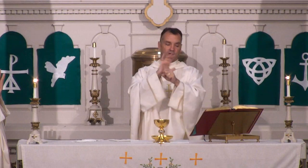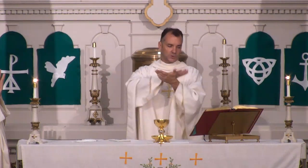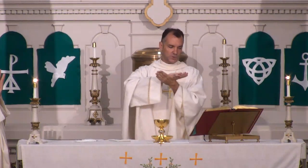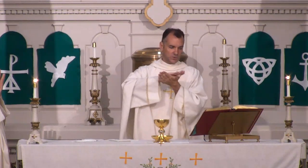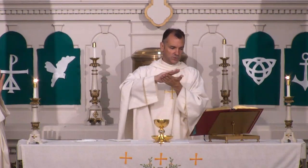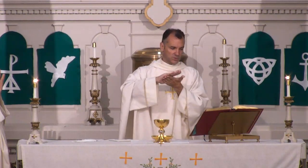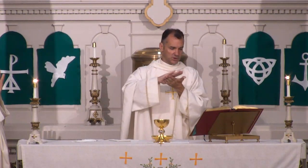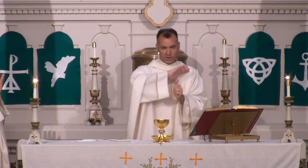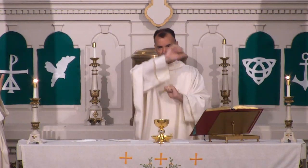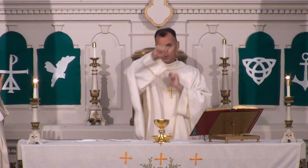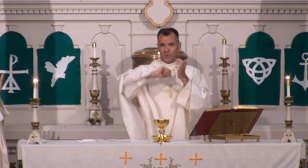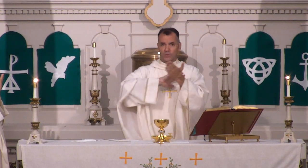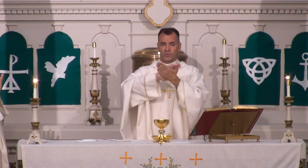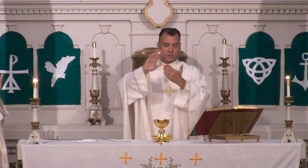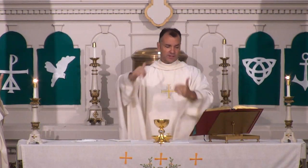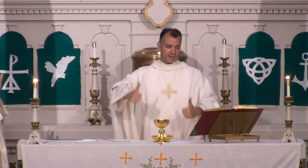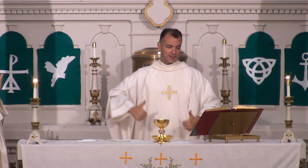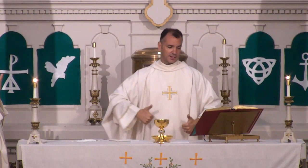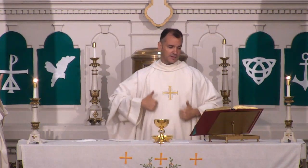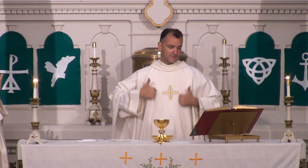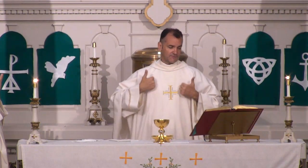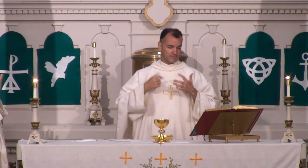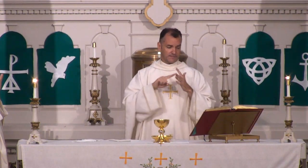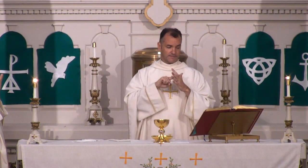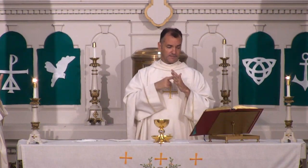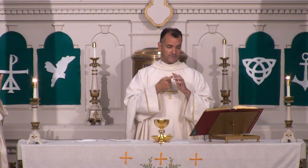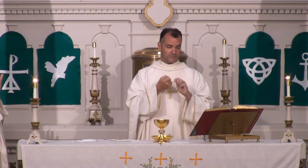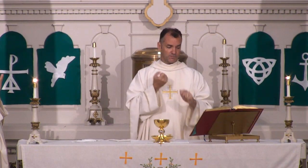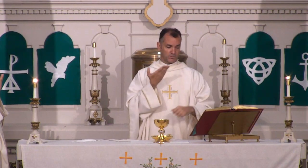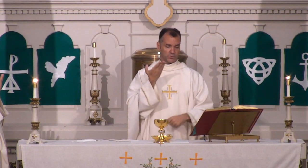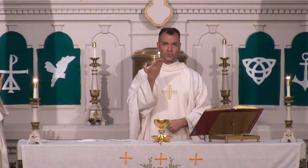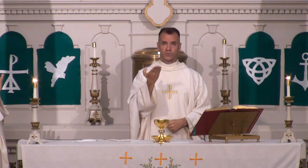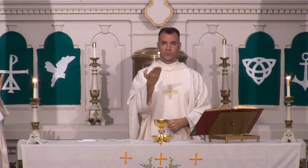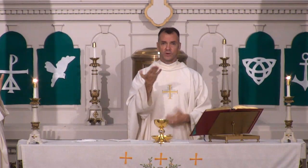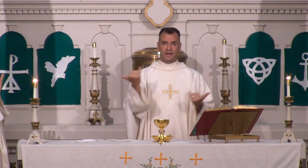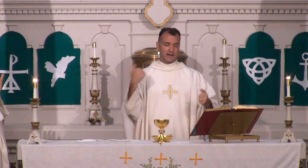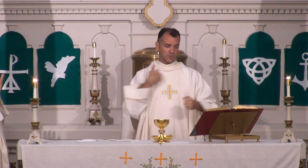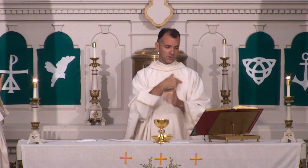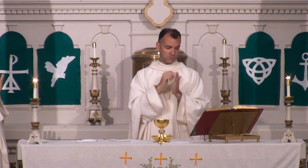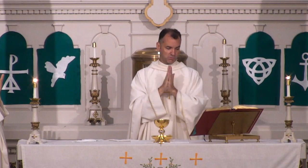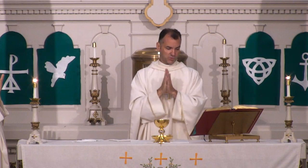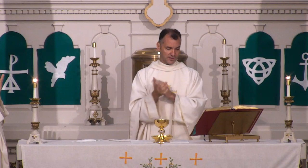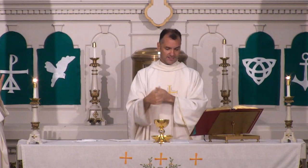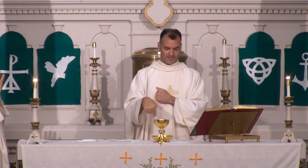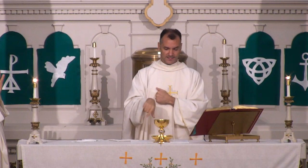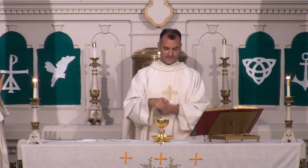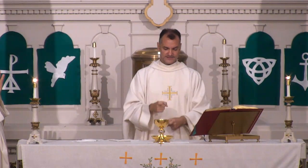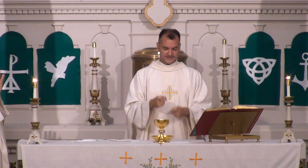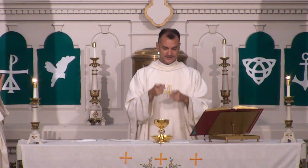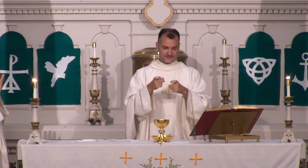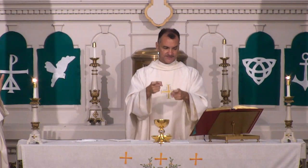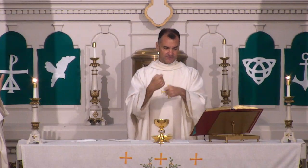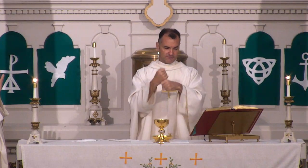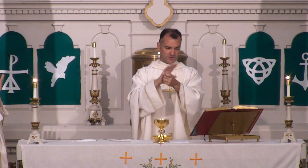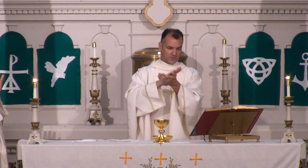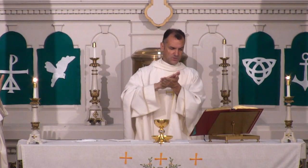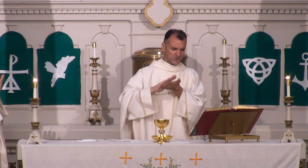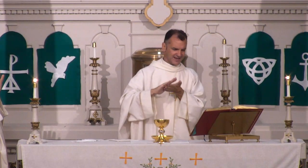You are indeed holy, O Lord, the fount of all holiness. Make holy, therefore, these gifts,